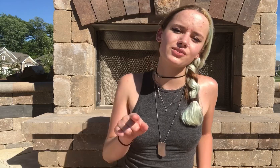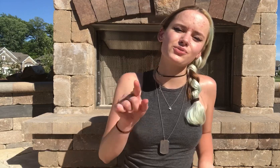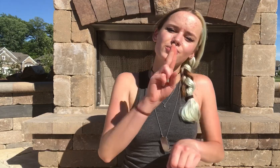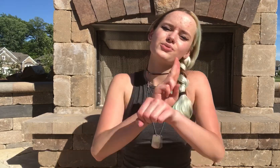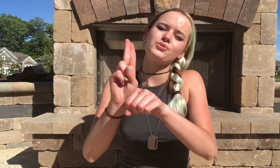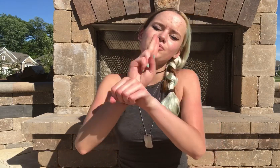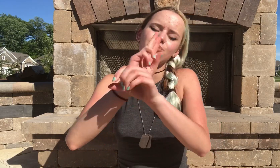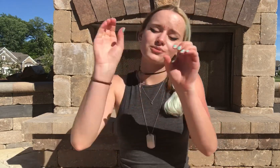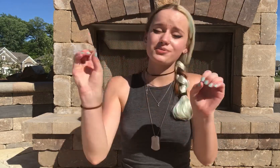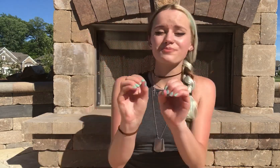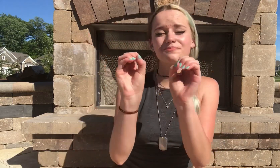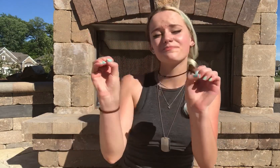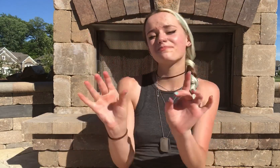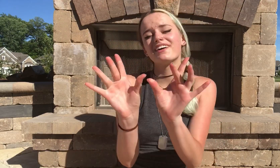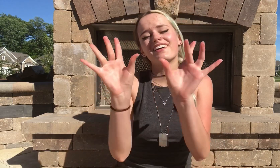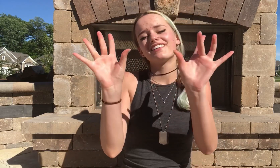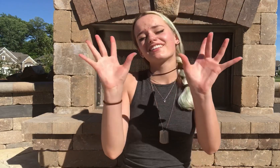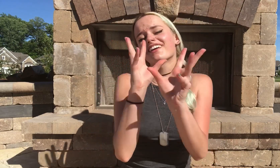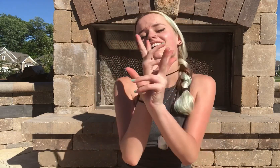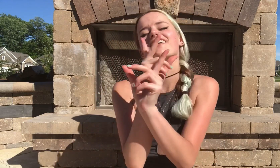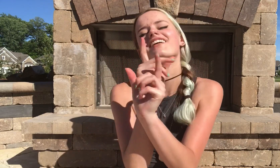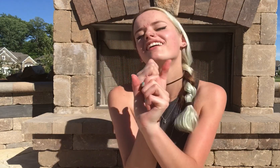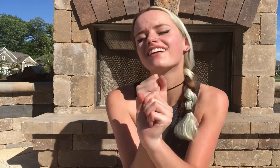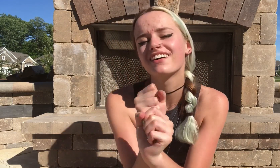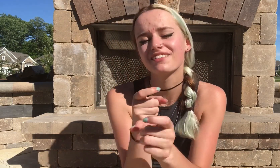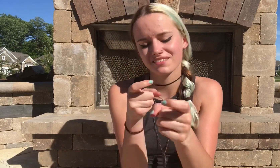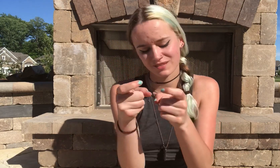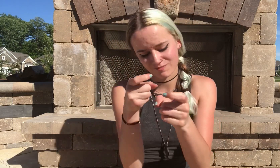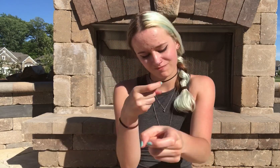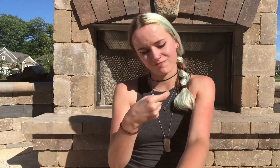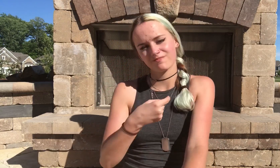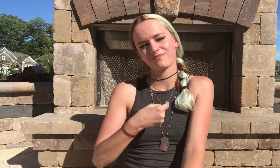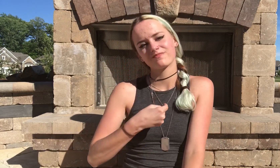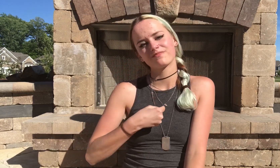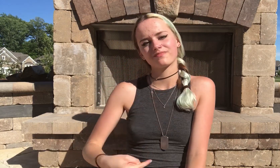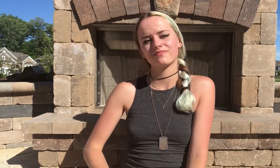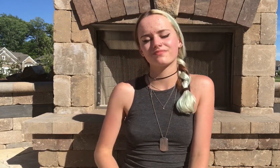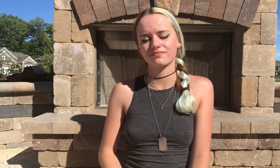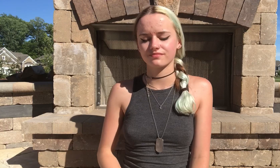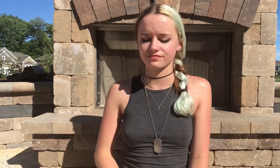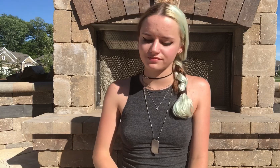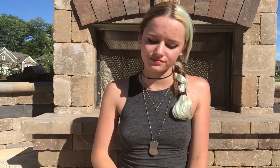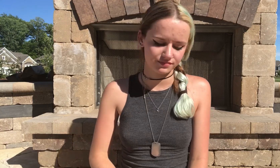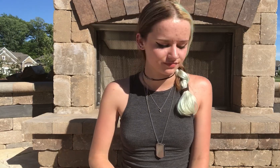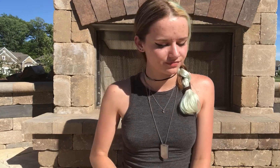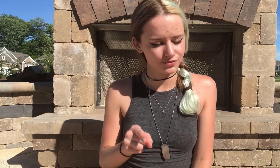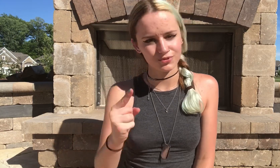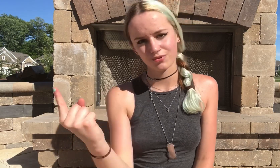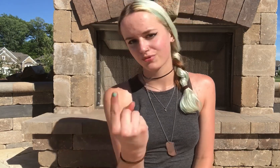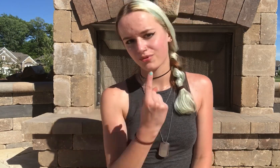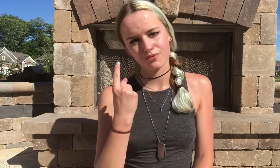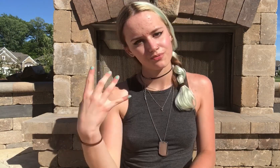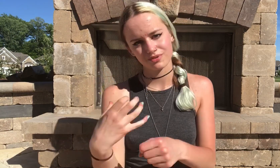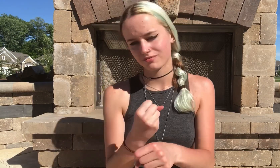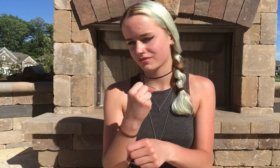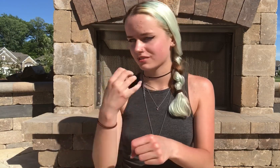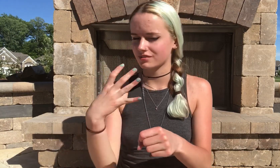You used your magic touch to lead me on and play me right into your hand You always win,